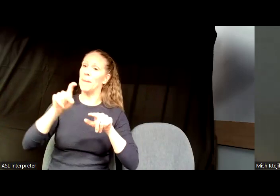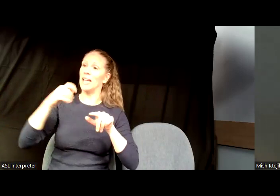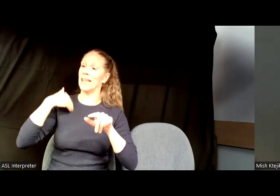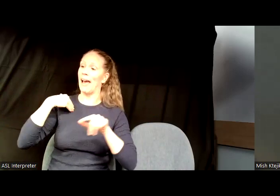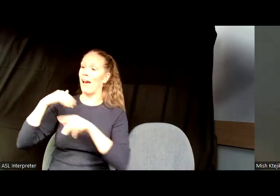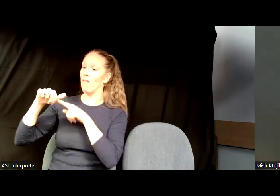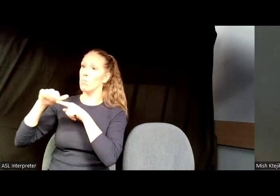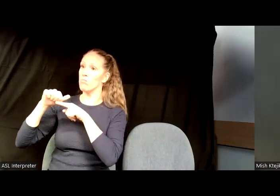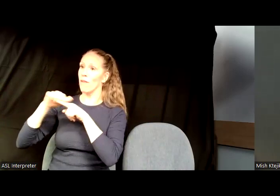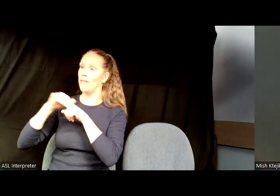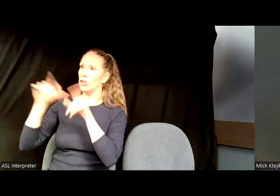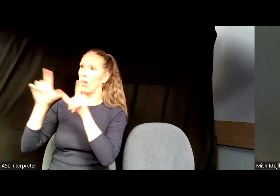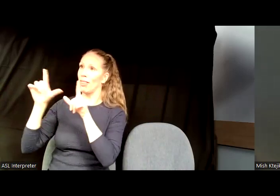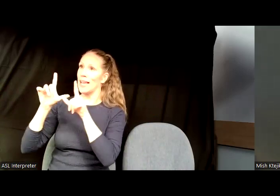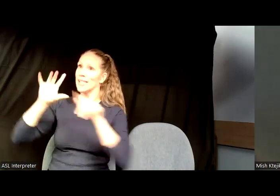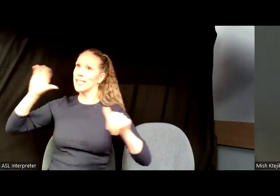me with.